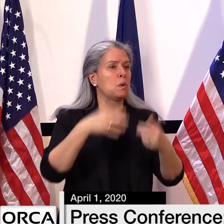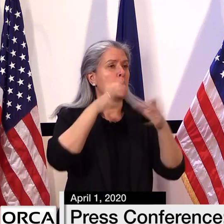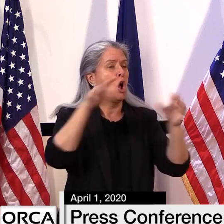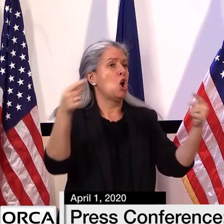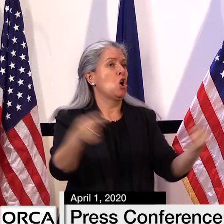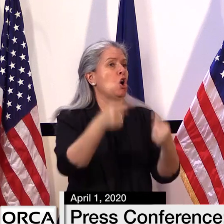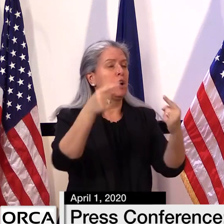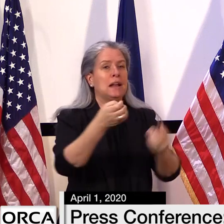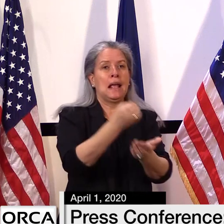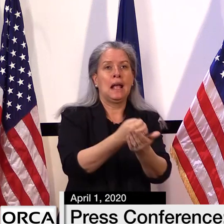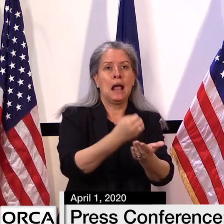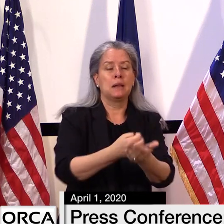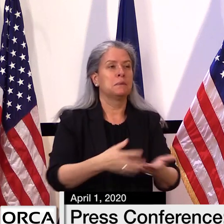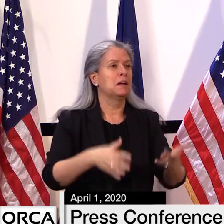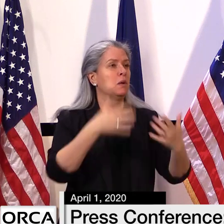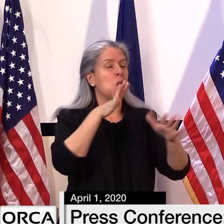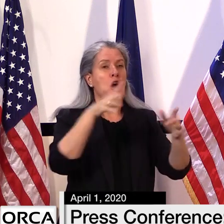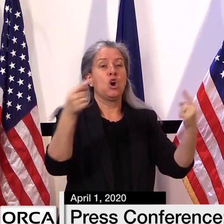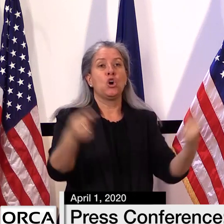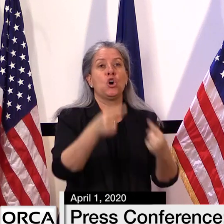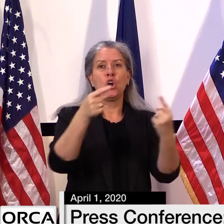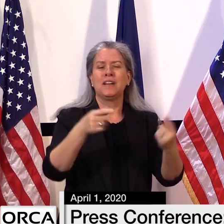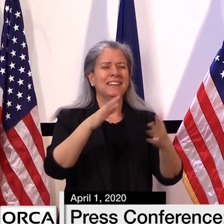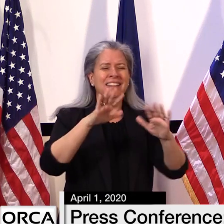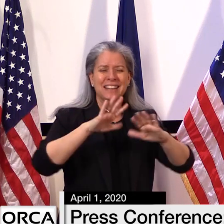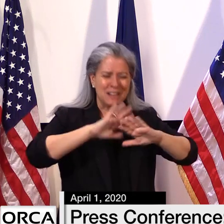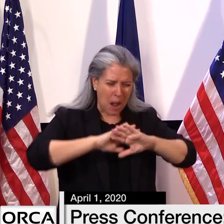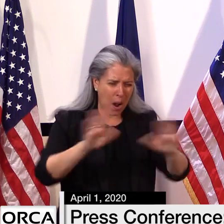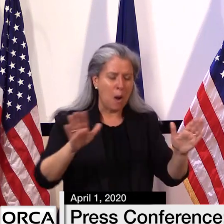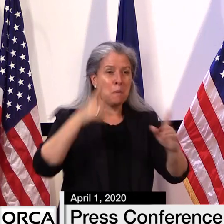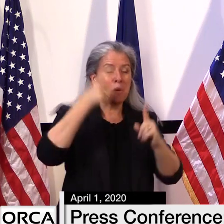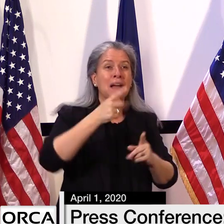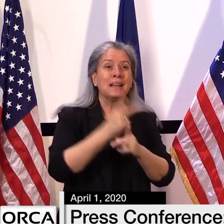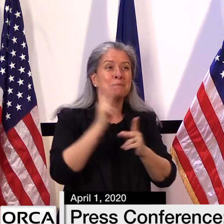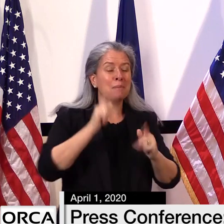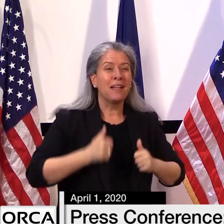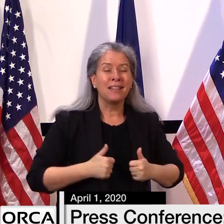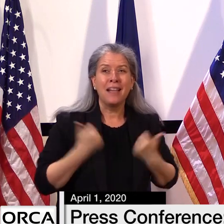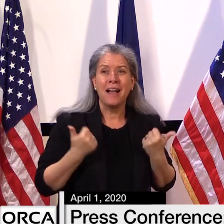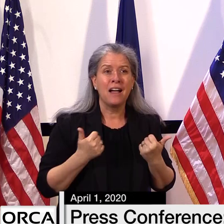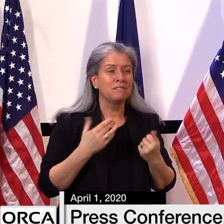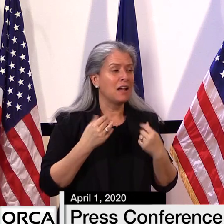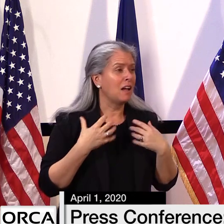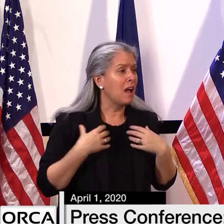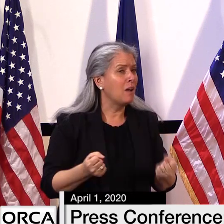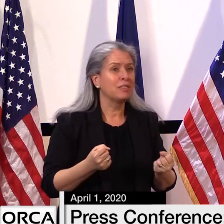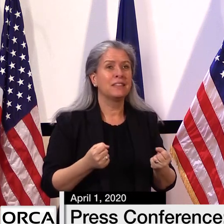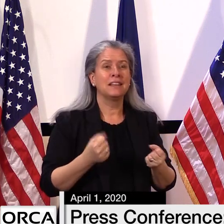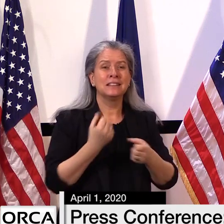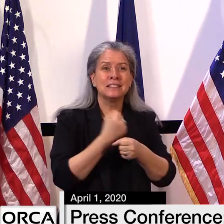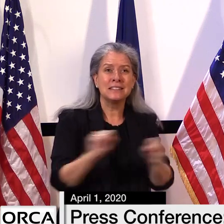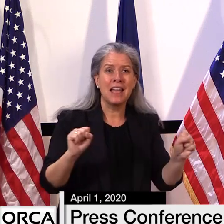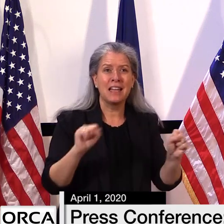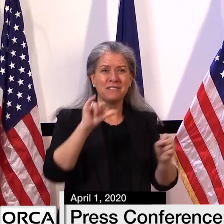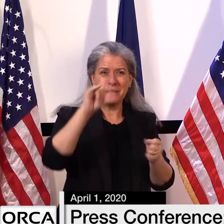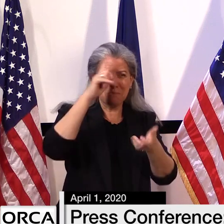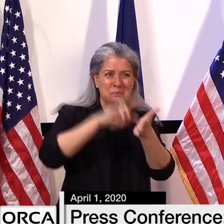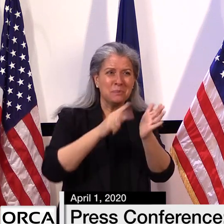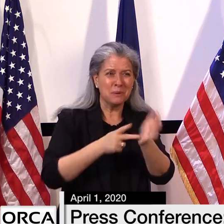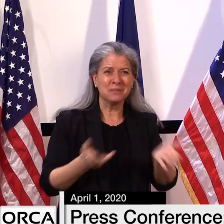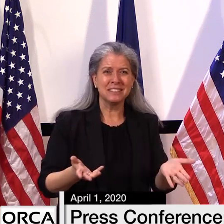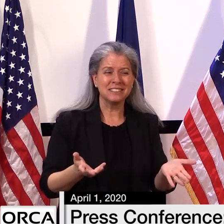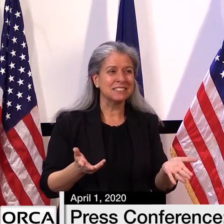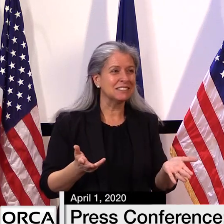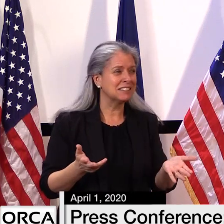harm our revenue into the state. It's to keep people alive and keep people healthy. So that's what we're trying